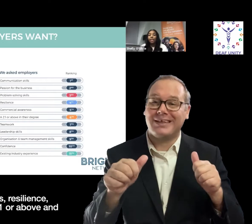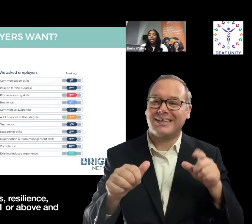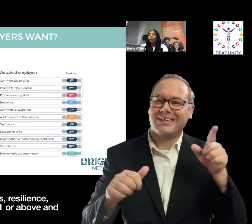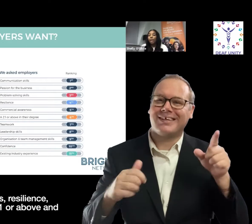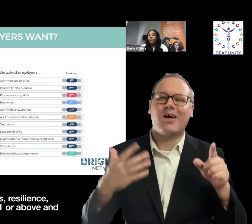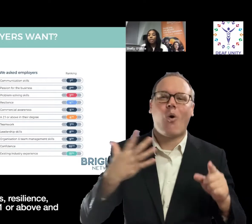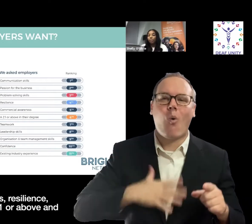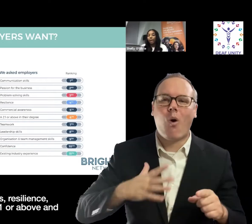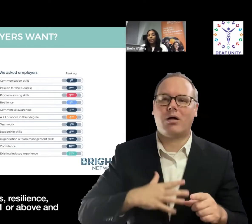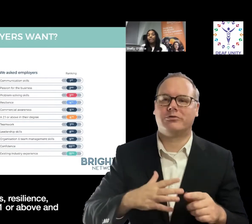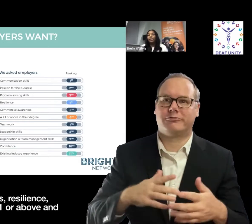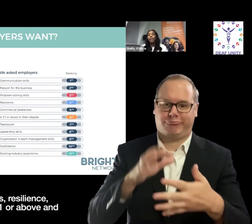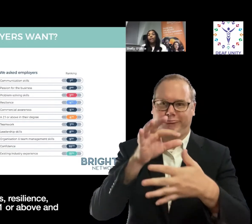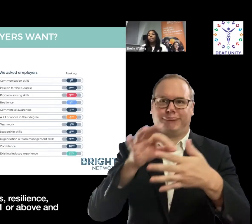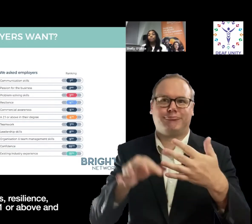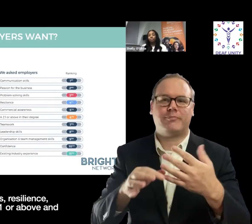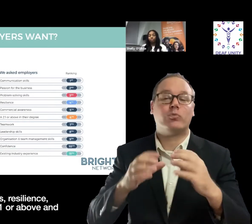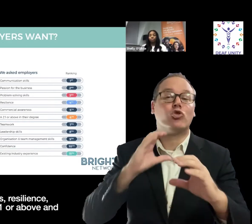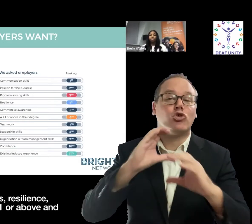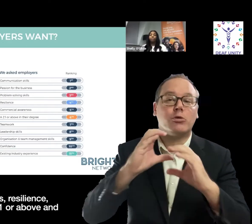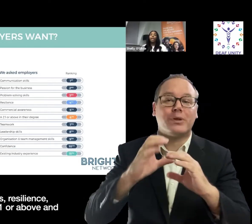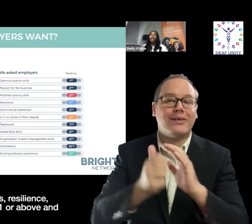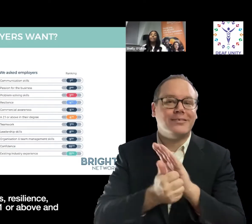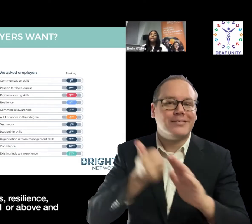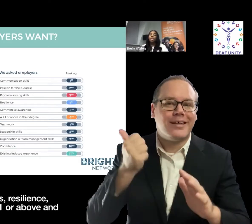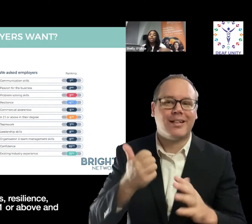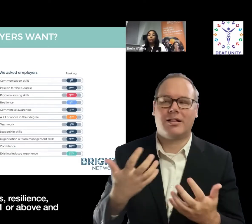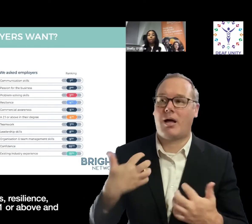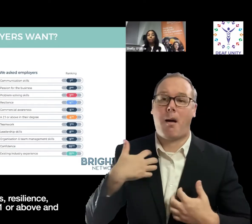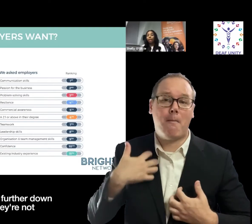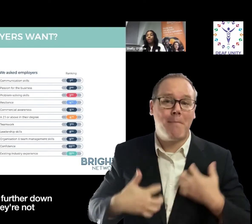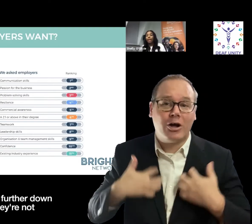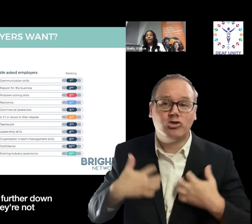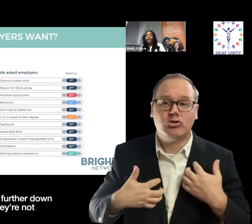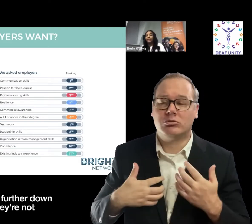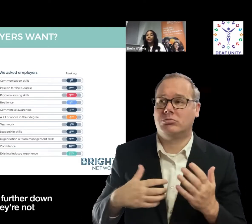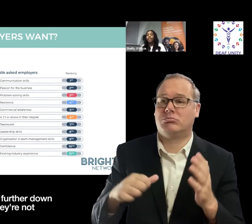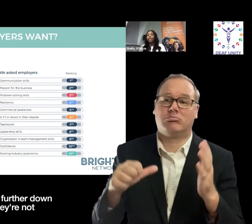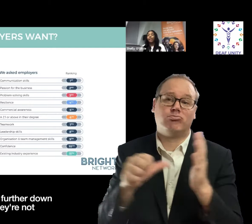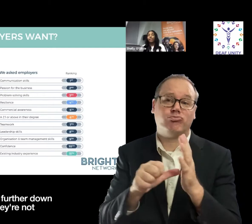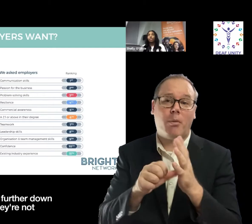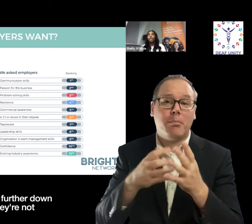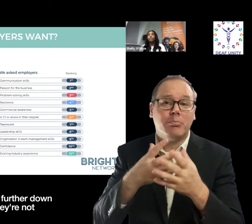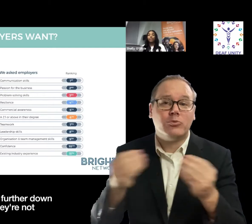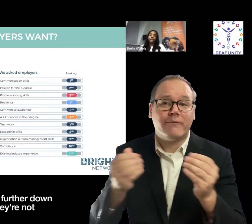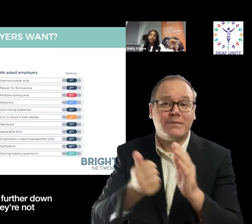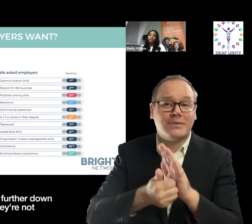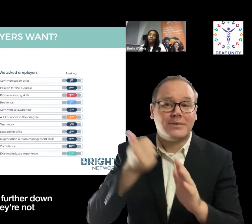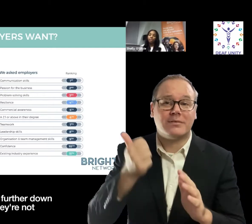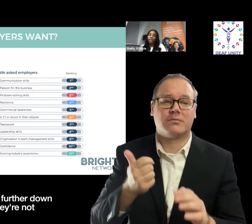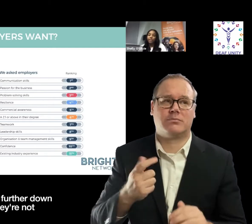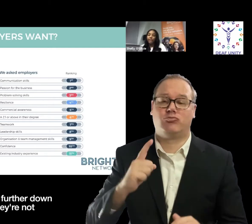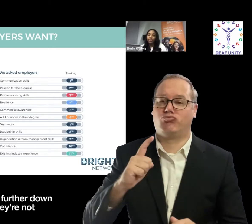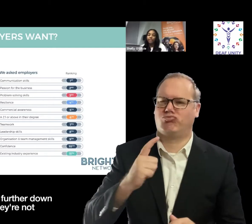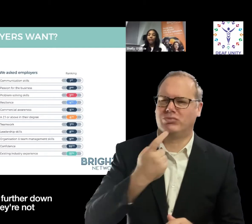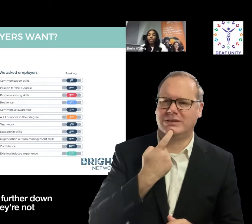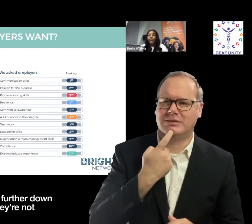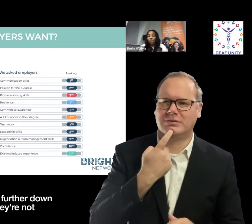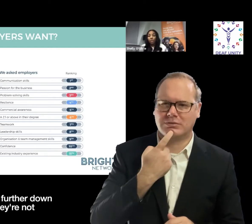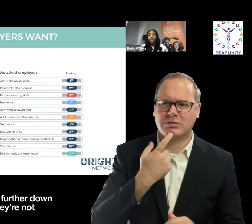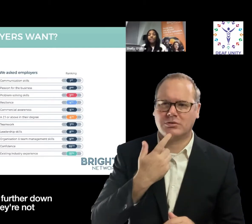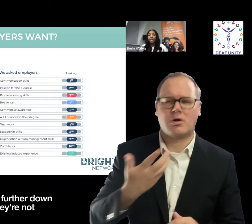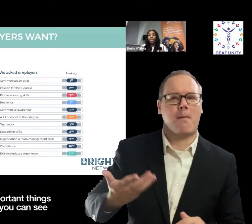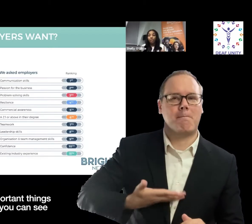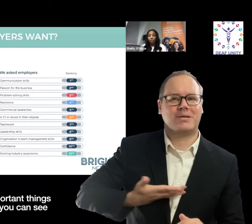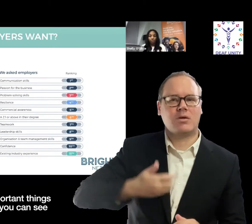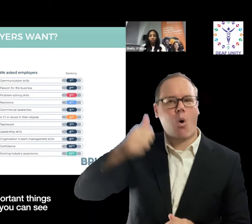resilience, commercial awareness, and then a 2-1 above and existing industry experience comes further down the list. That's